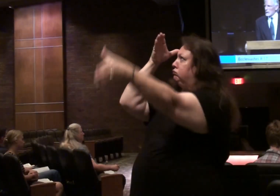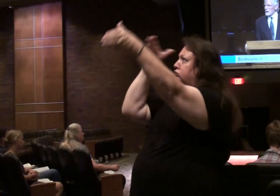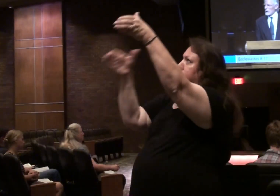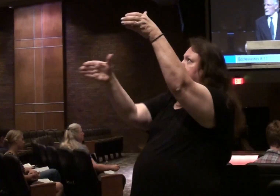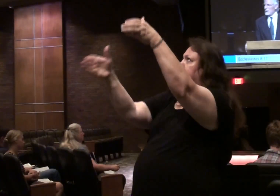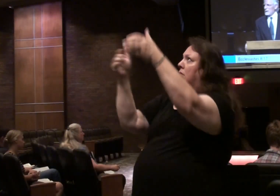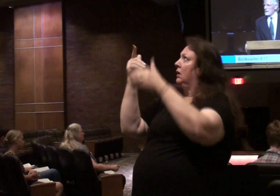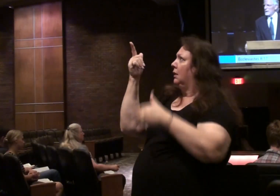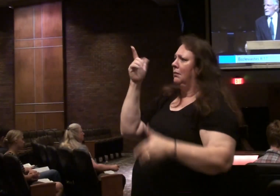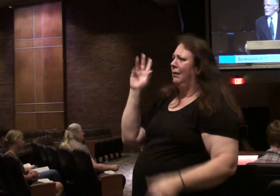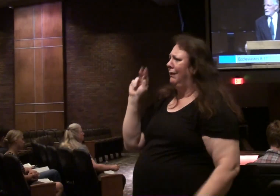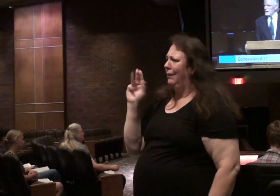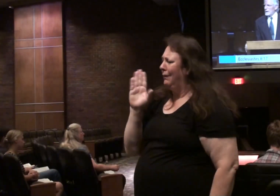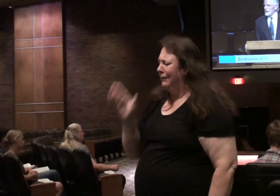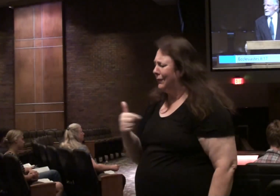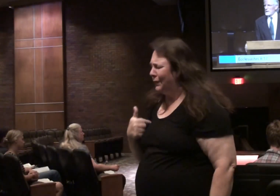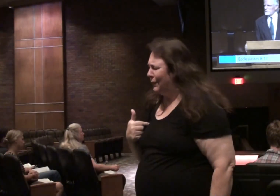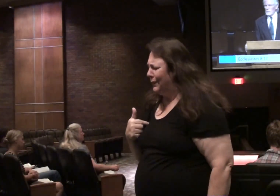His working.